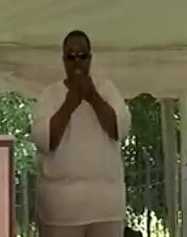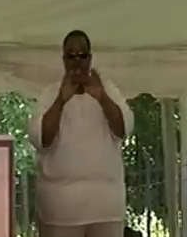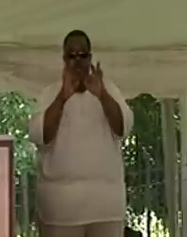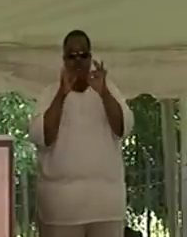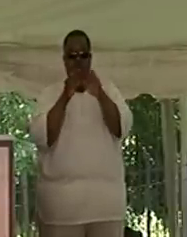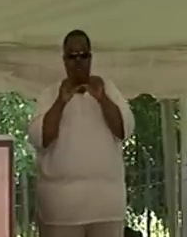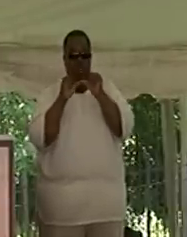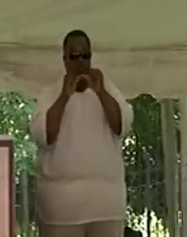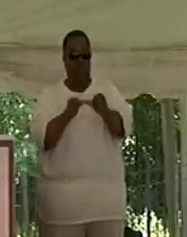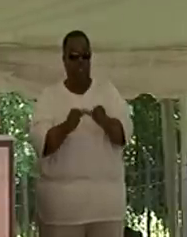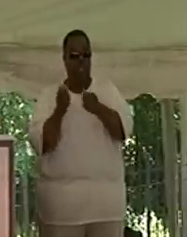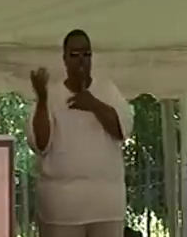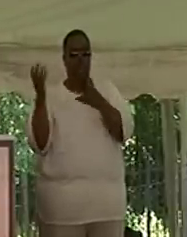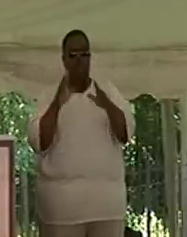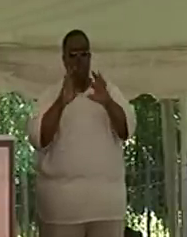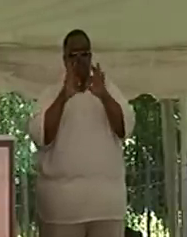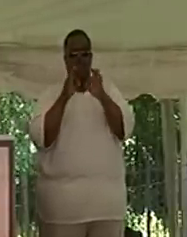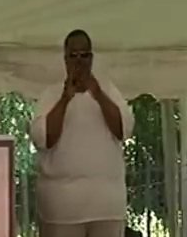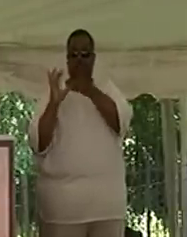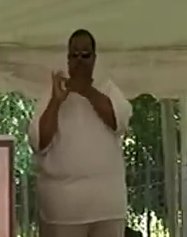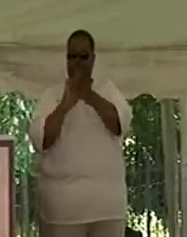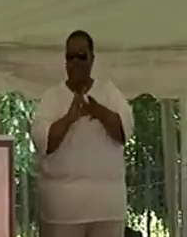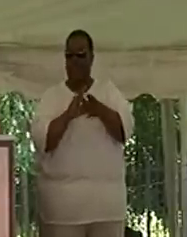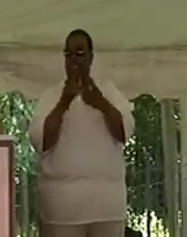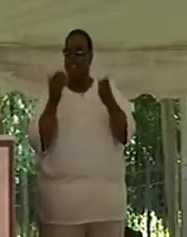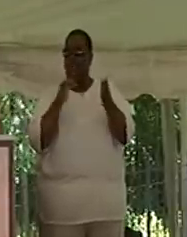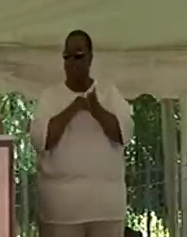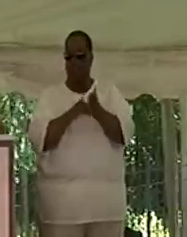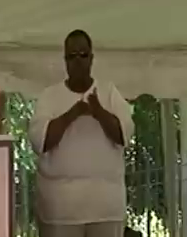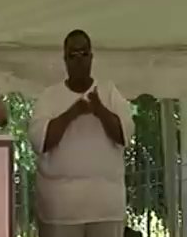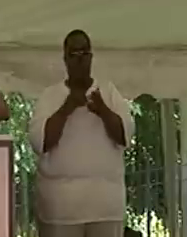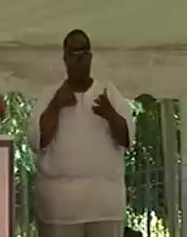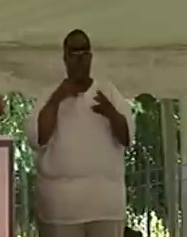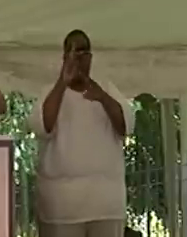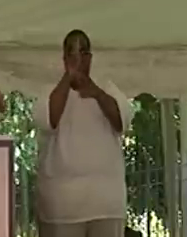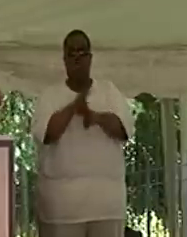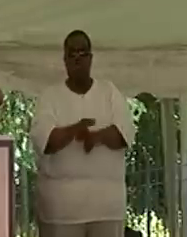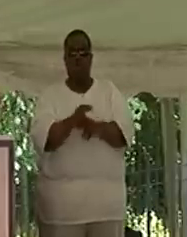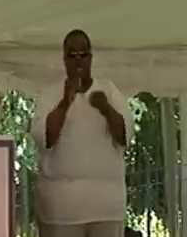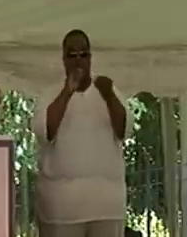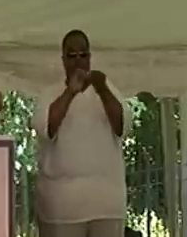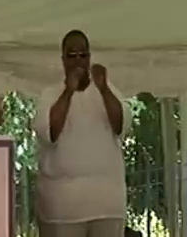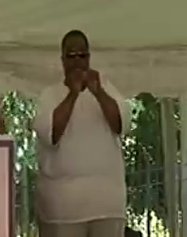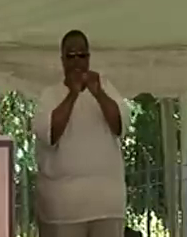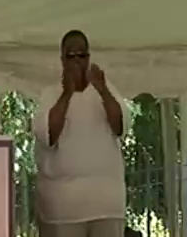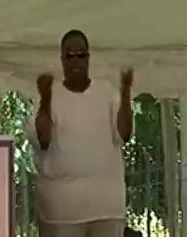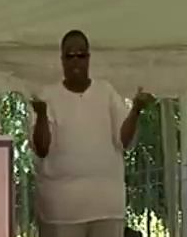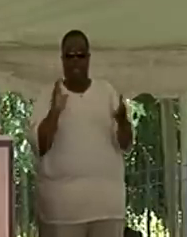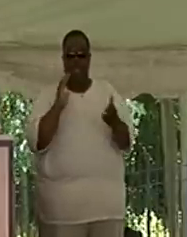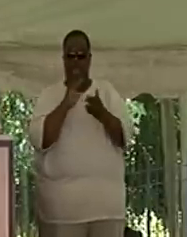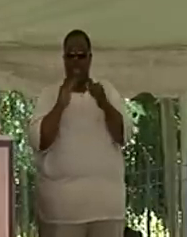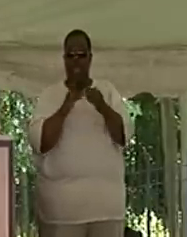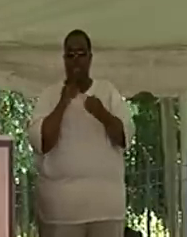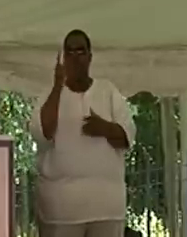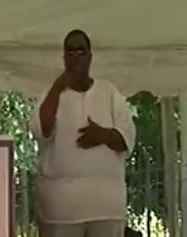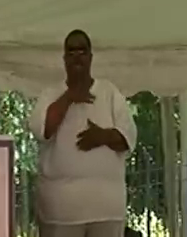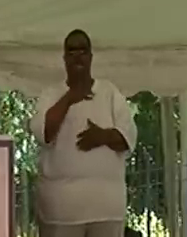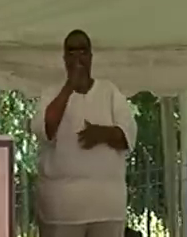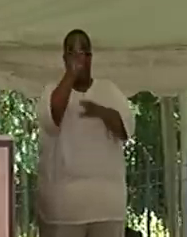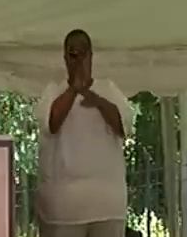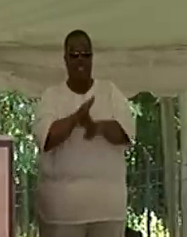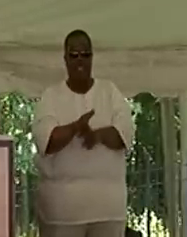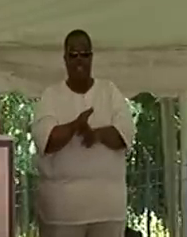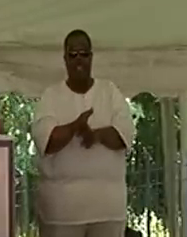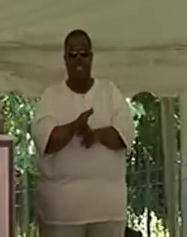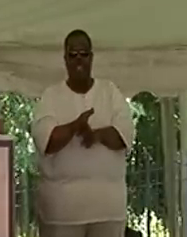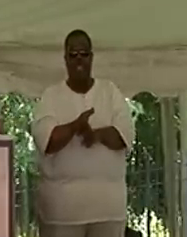families together and bring our families back together again. You know, we use a lot of statistics in this city, but the one that I like to use